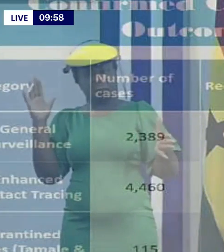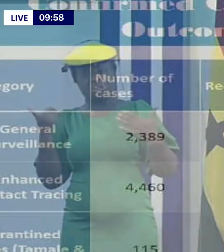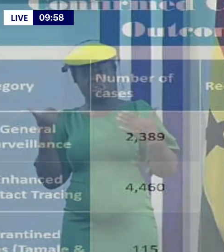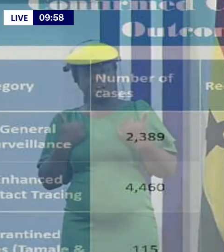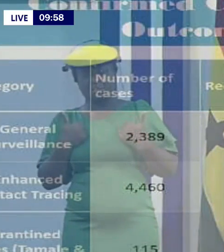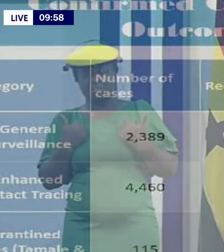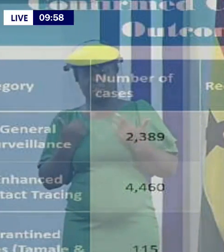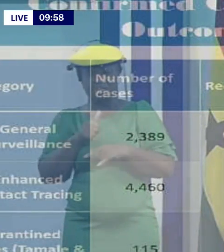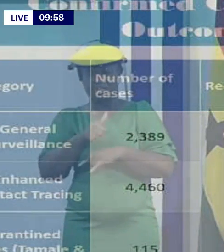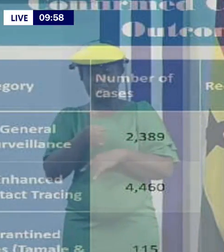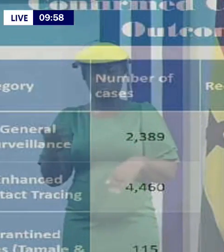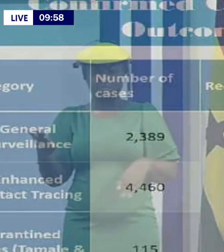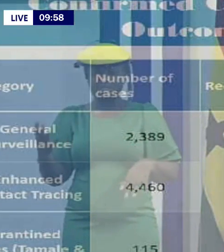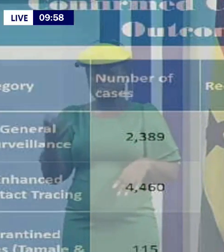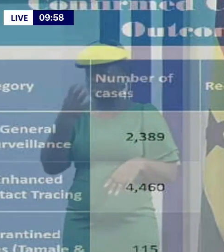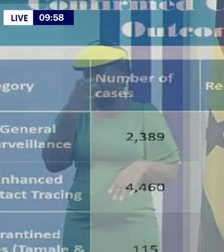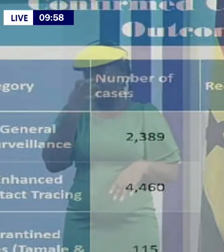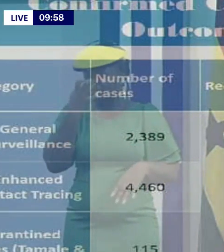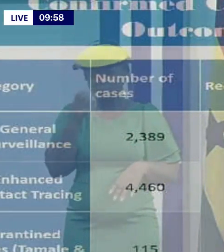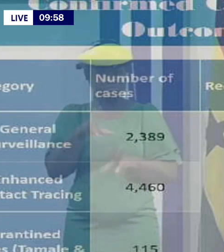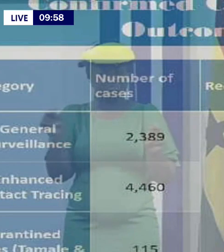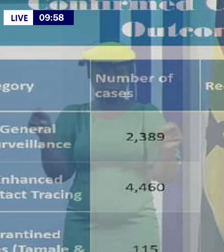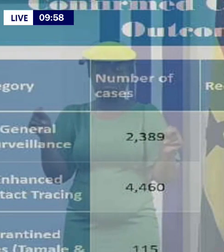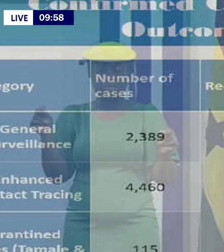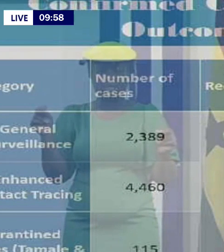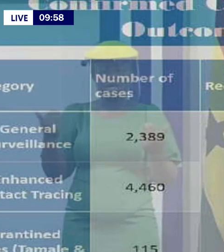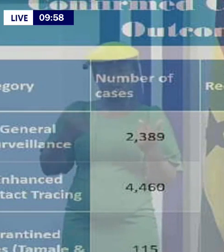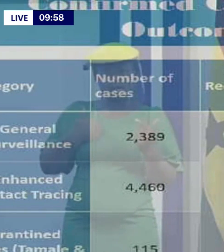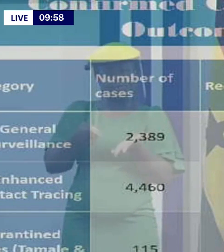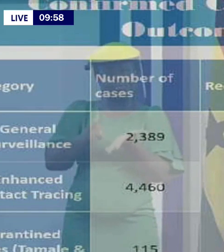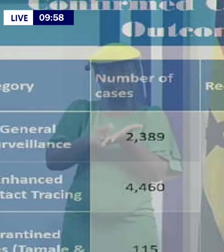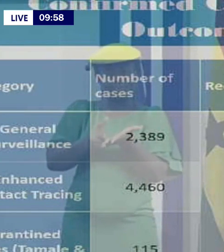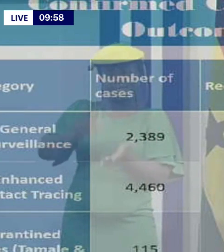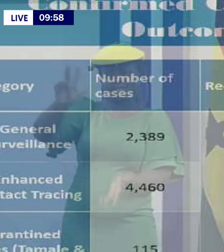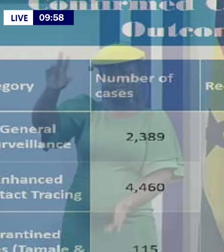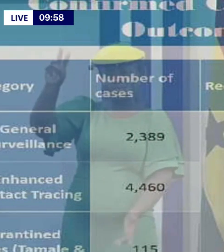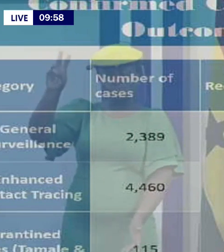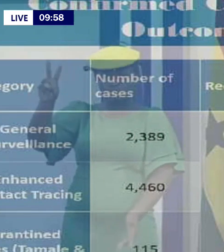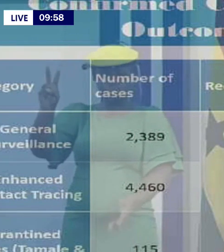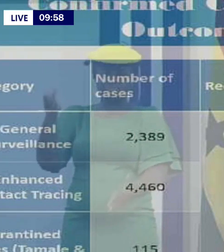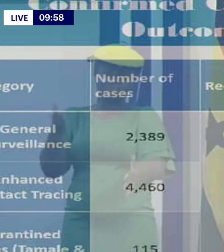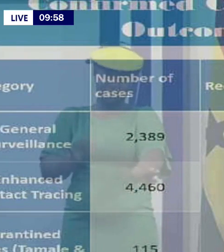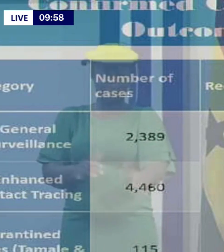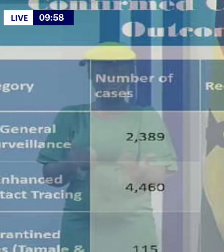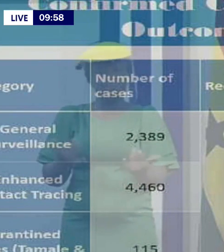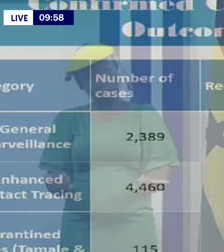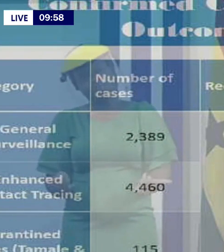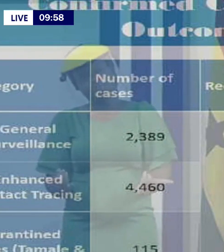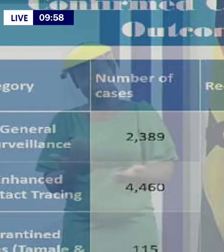They don't need any ventilator. We have recorded 32 deaths so far.